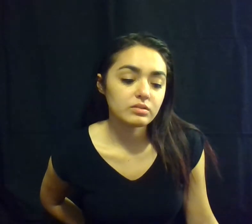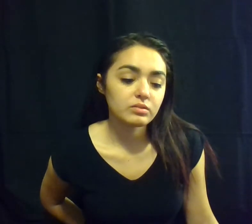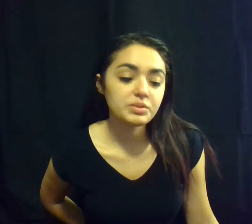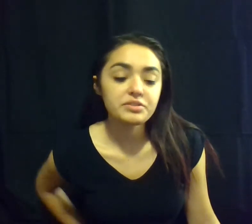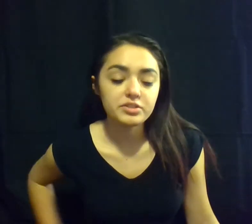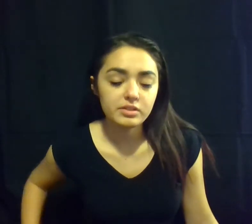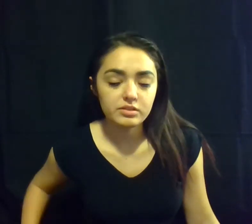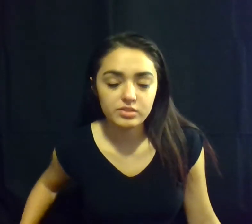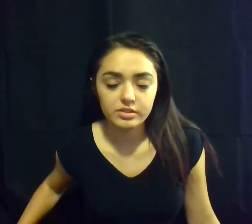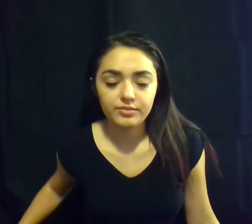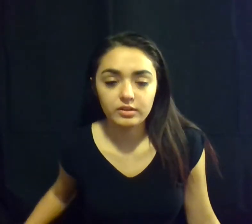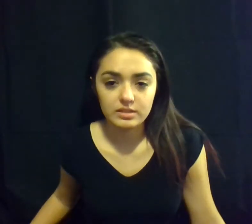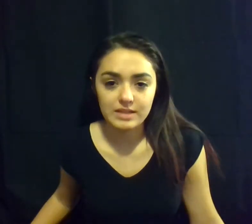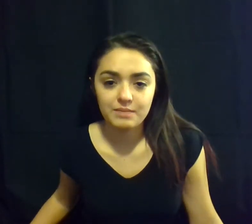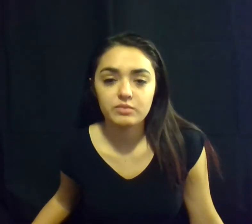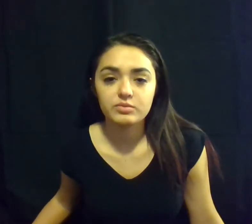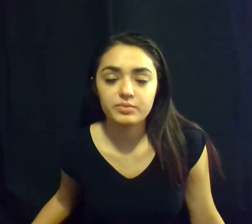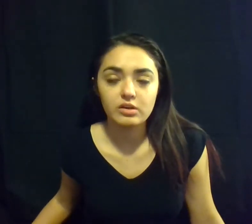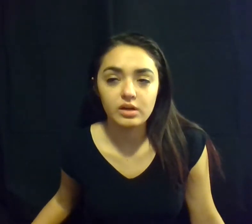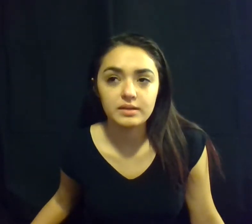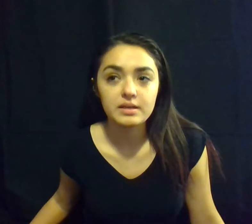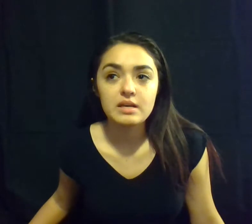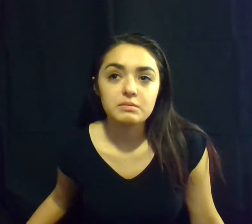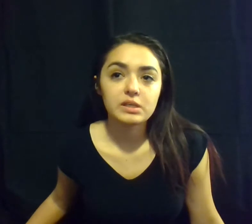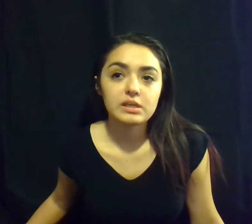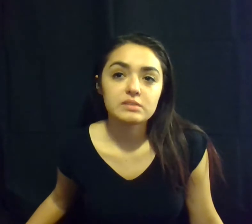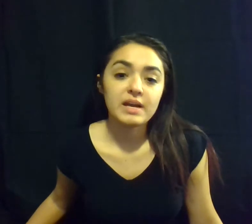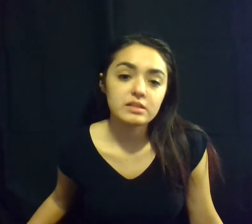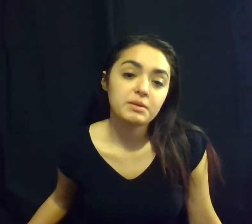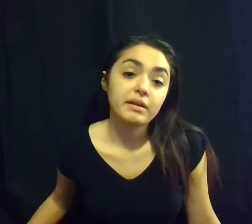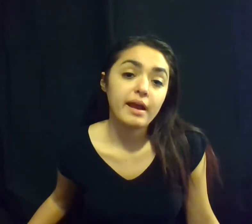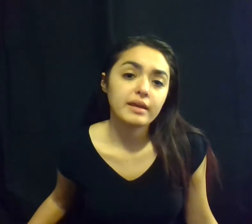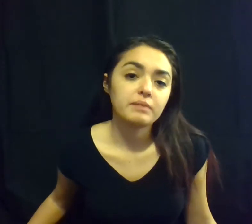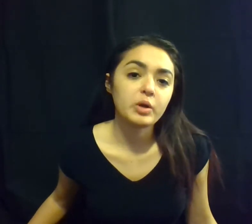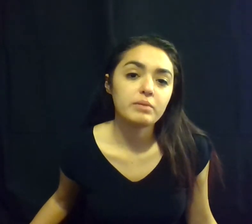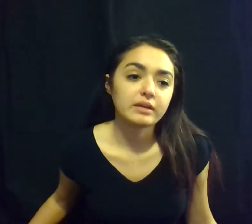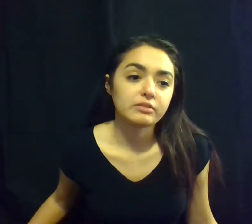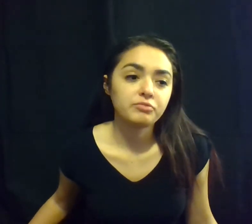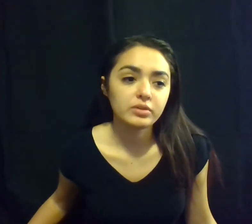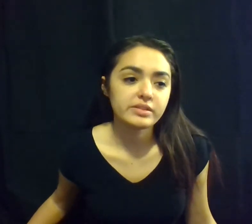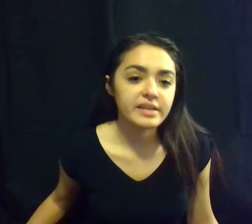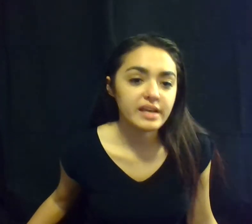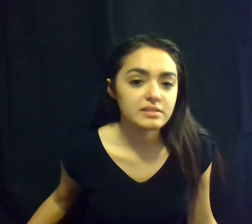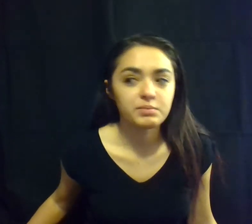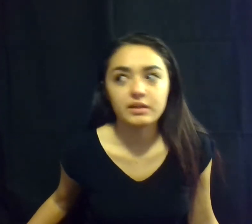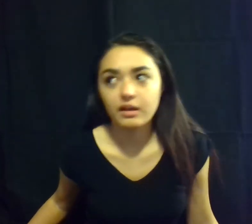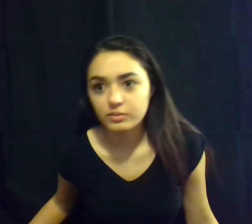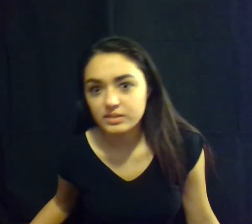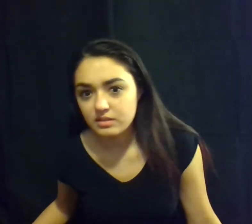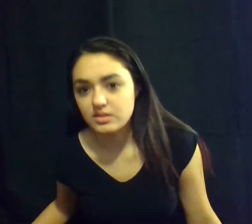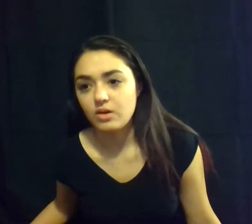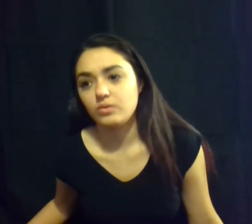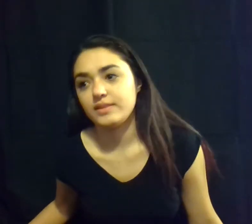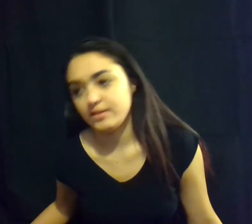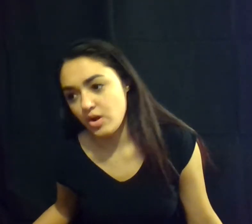we searched and searched for a long time, and it was really hard because my husband and I kept going back and forth saying yes, but the other one says no, and then no, and the